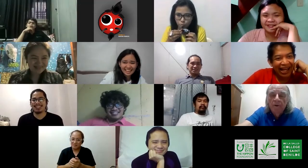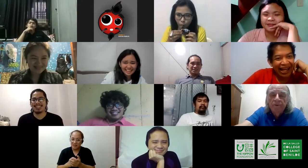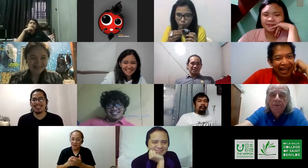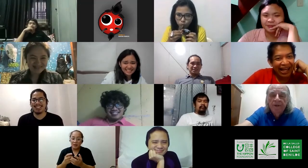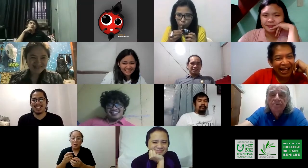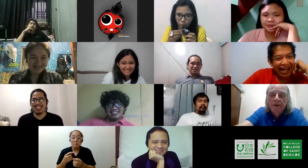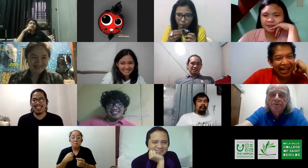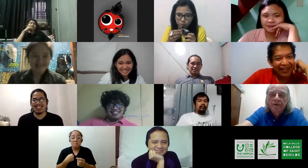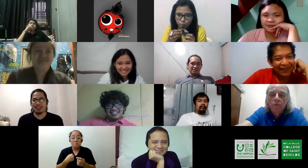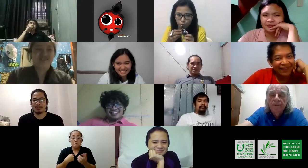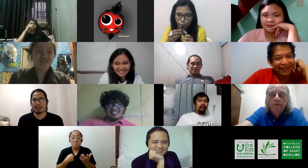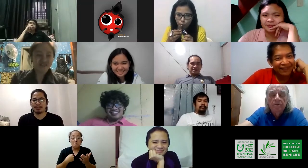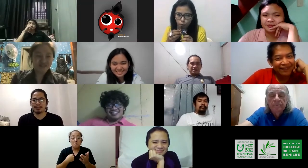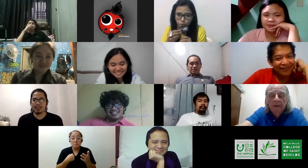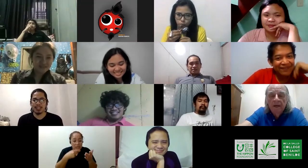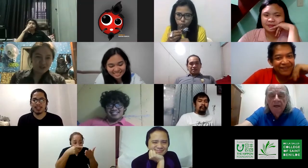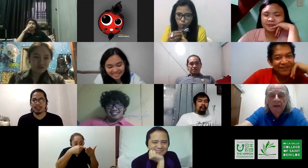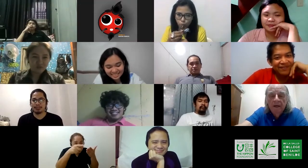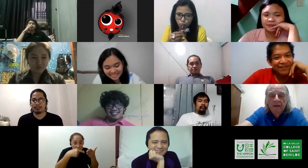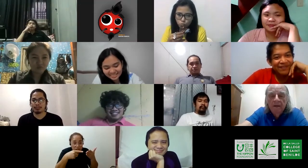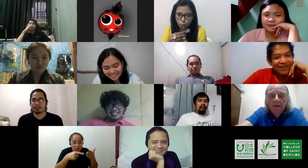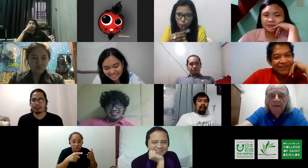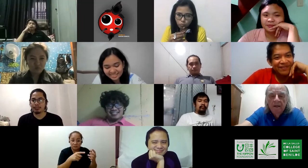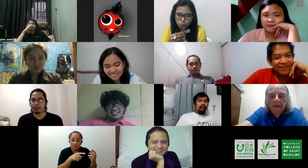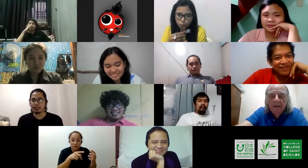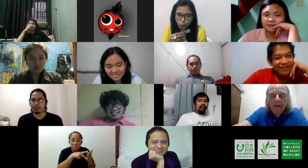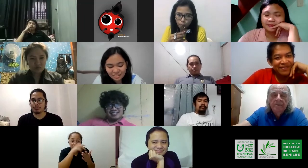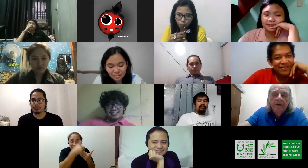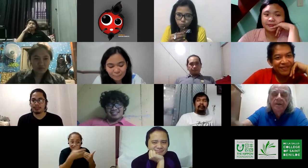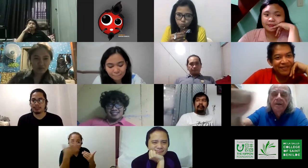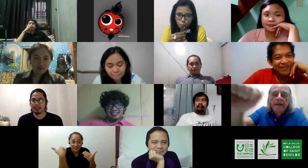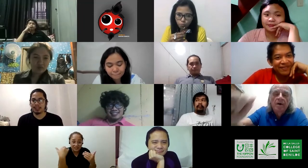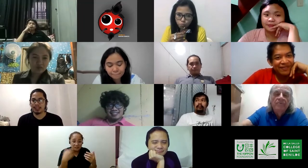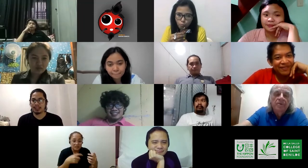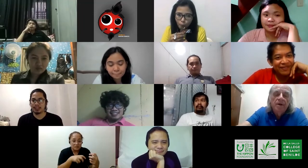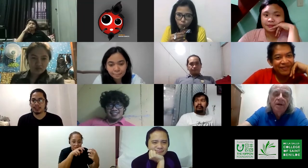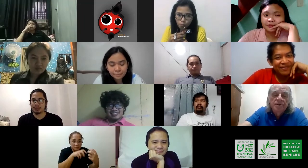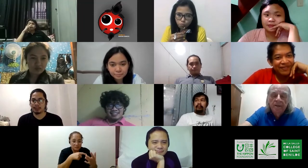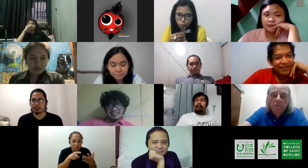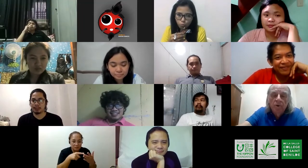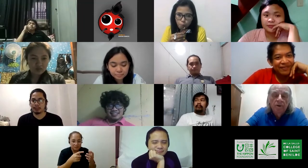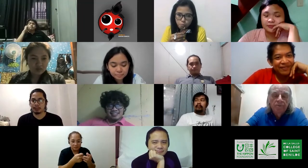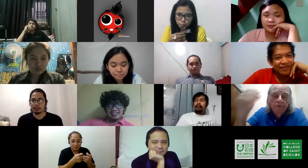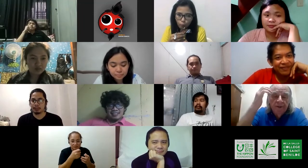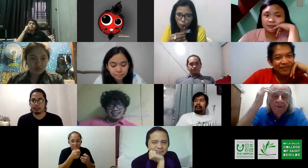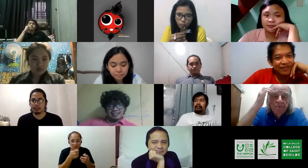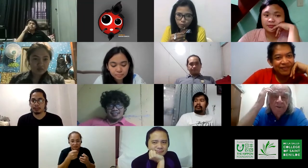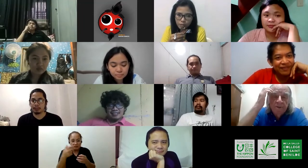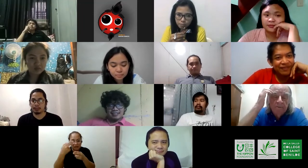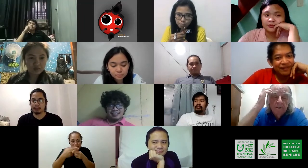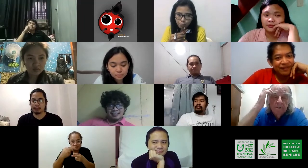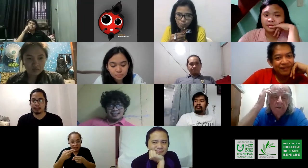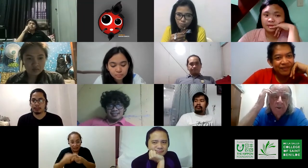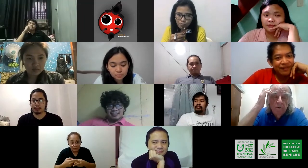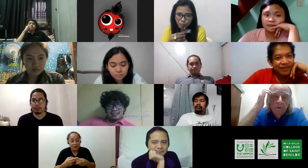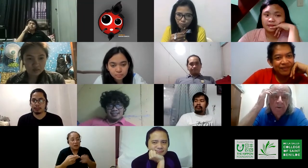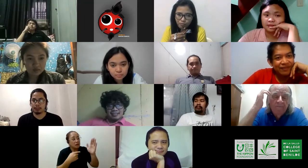through each project with you. And I'll take the name off the project and we'll go through each project. So you will